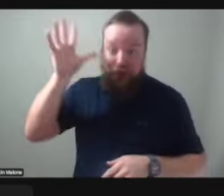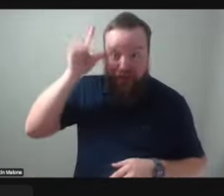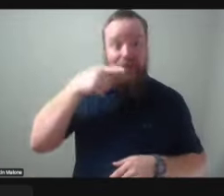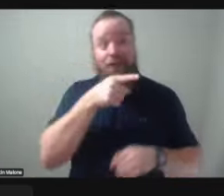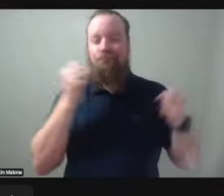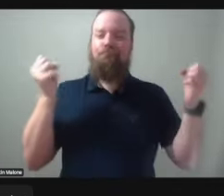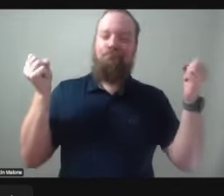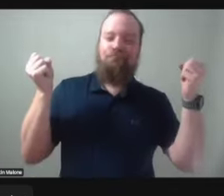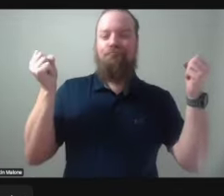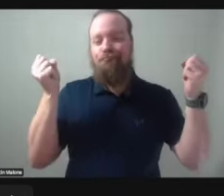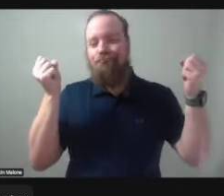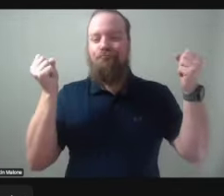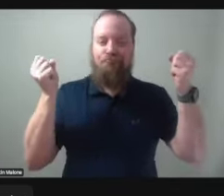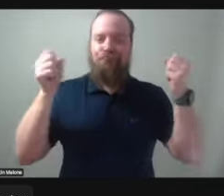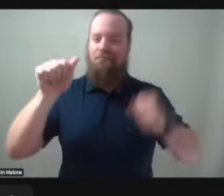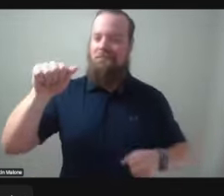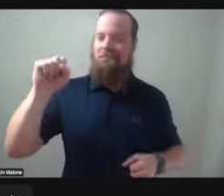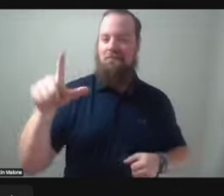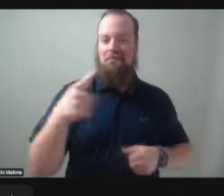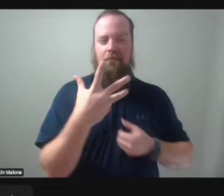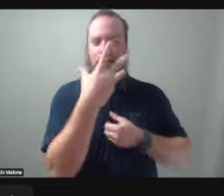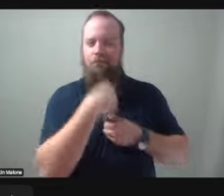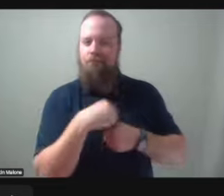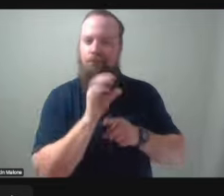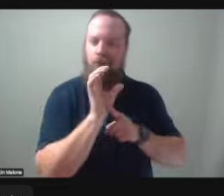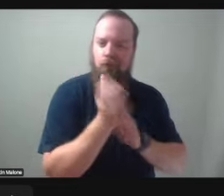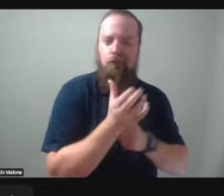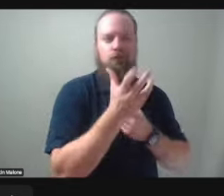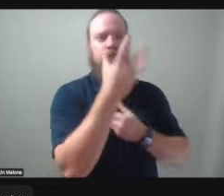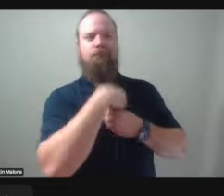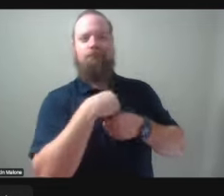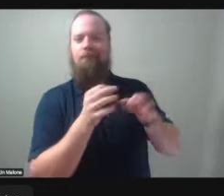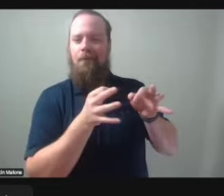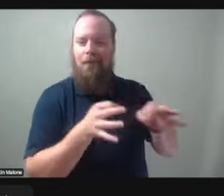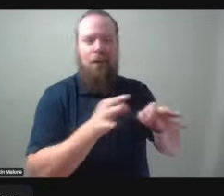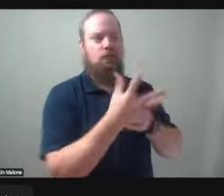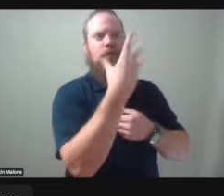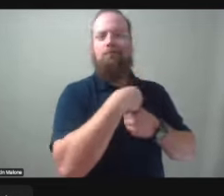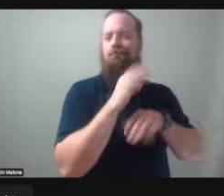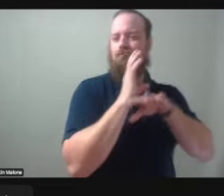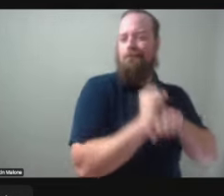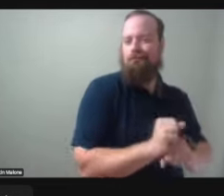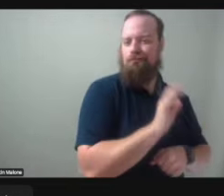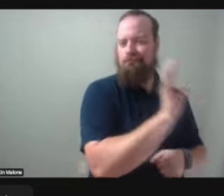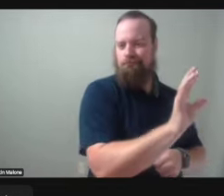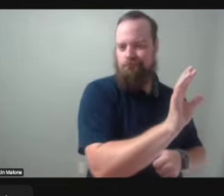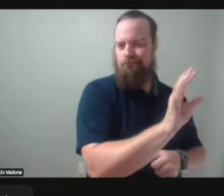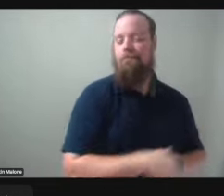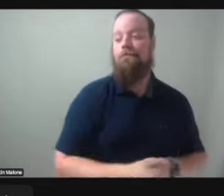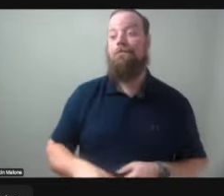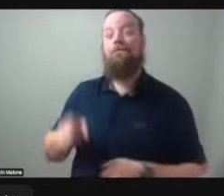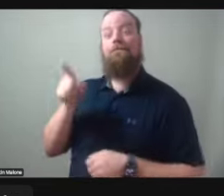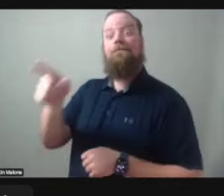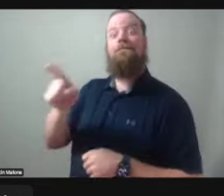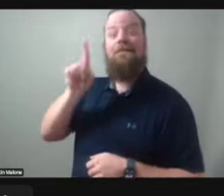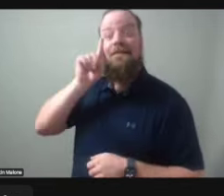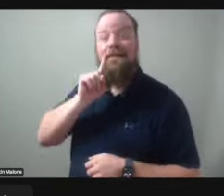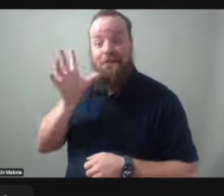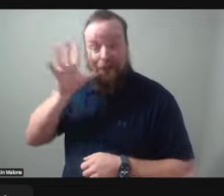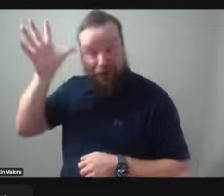deaf people, one that are come into a deaf family, and that means from birth they are given language